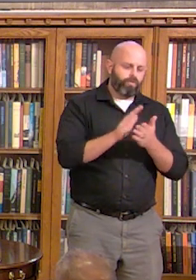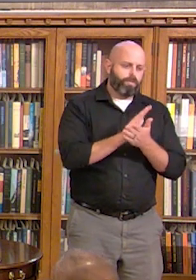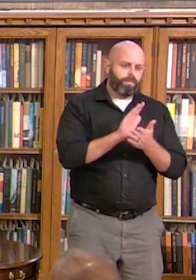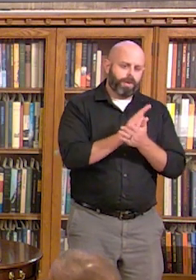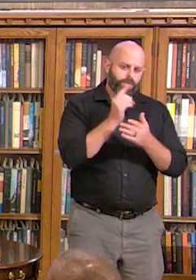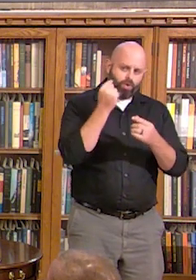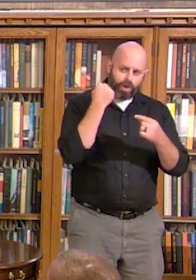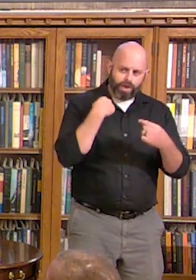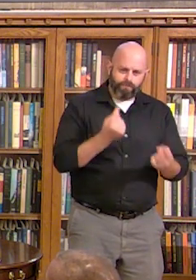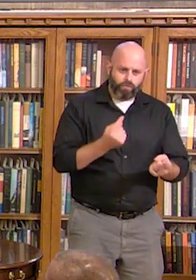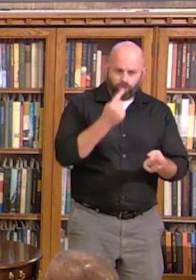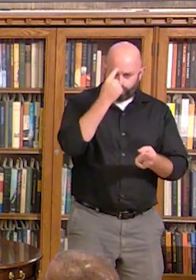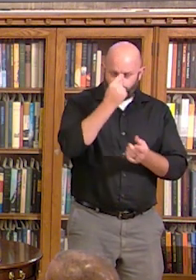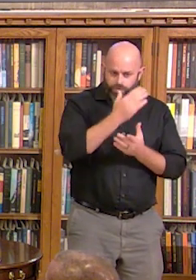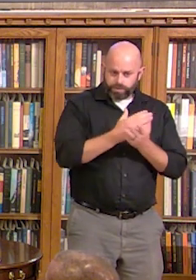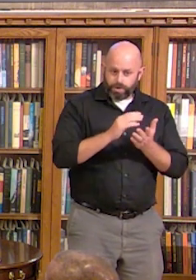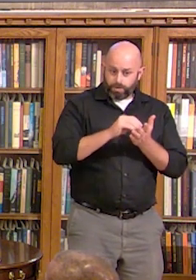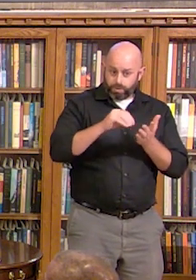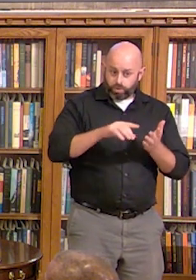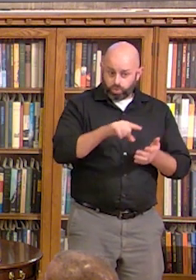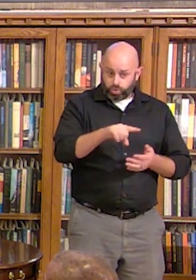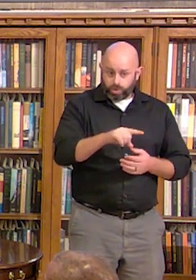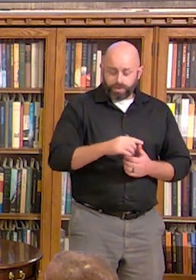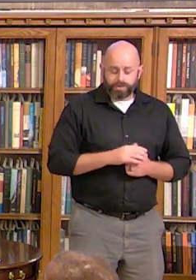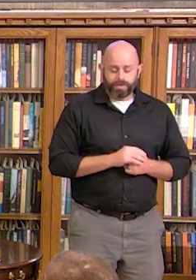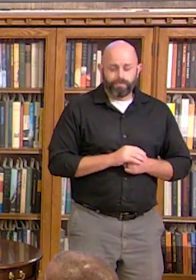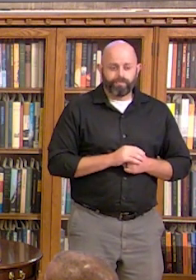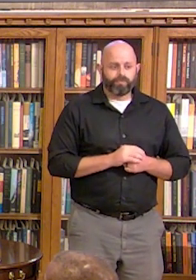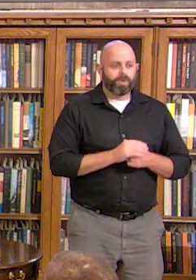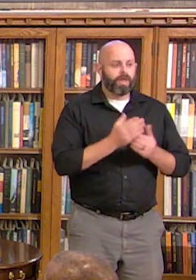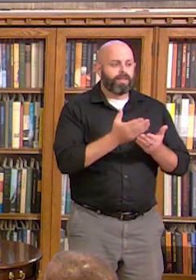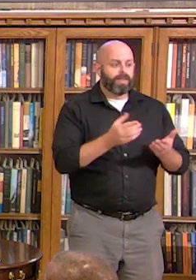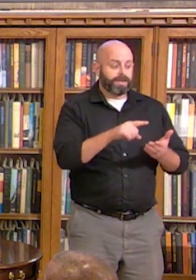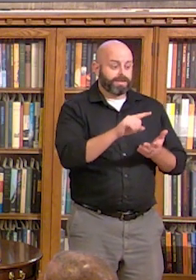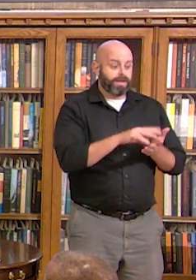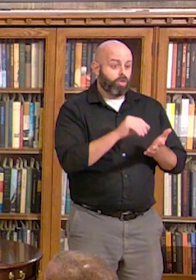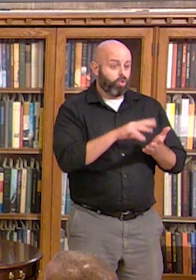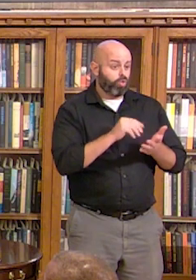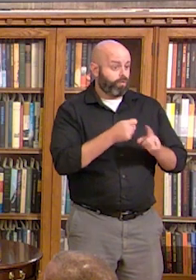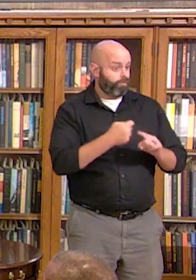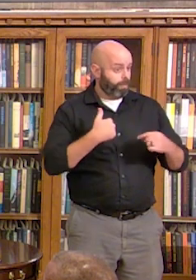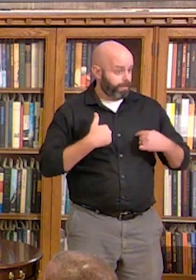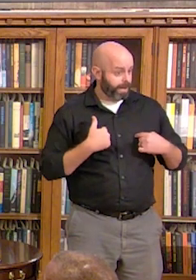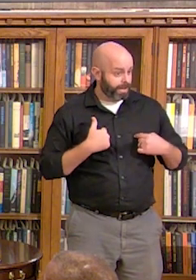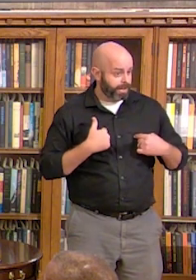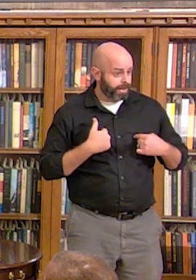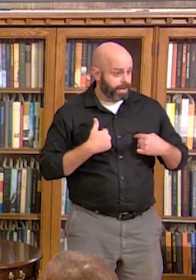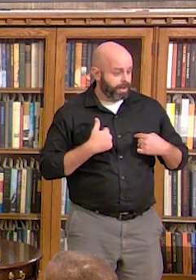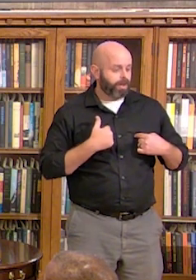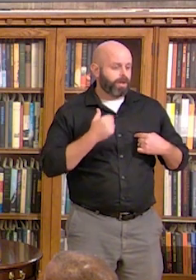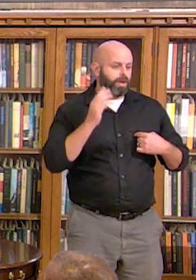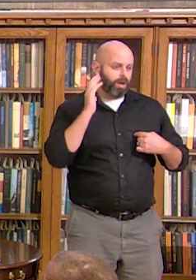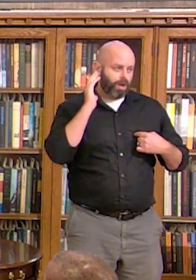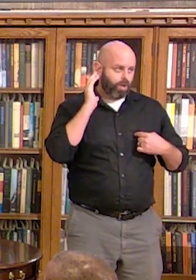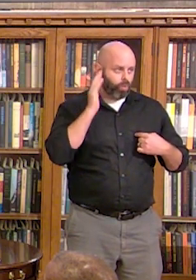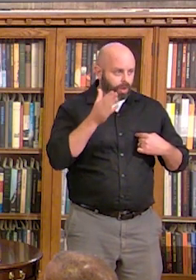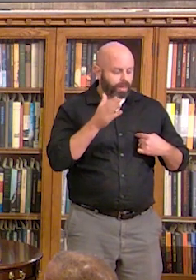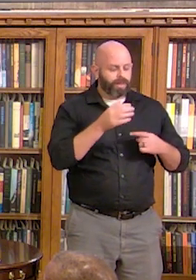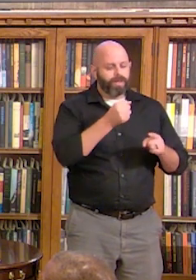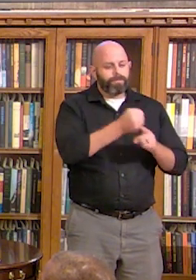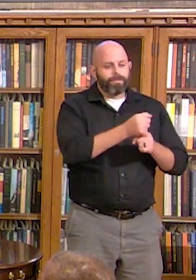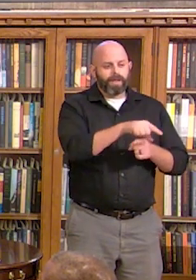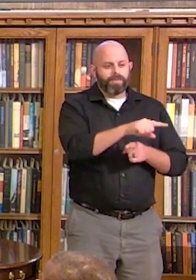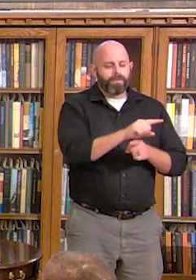because for some students the things that they learn from you will hit them at different